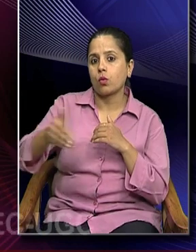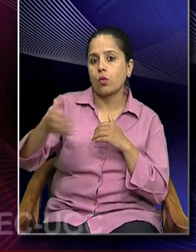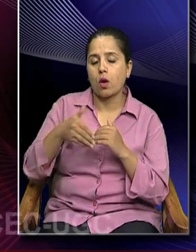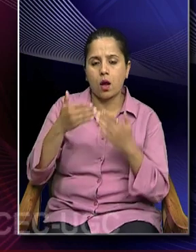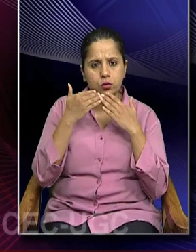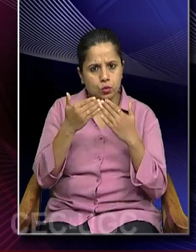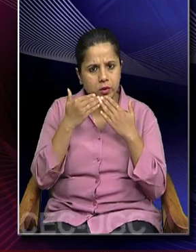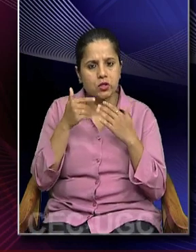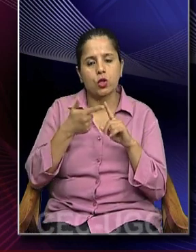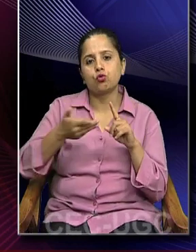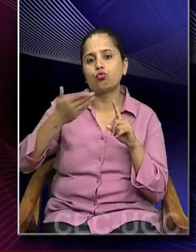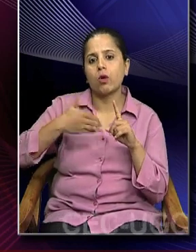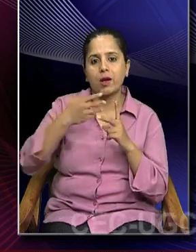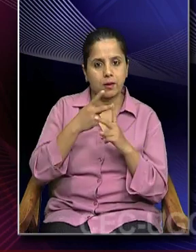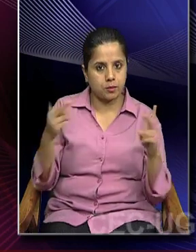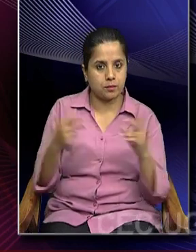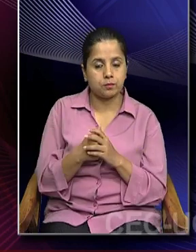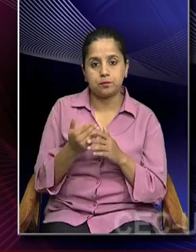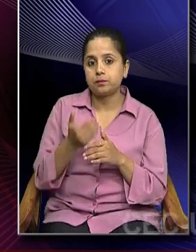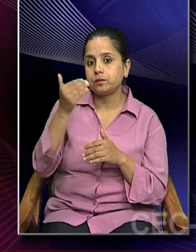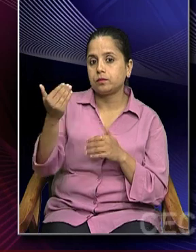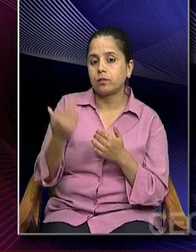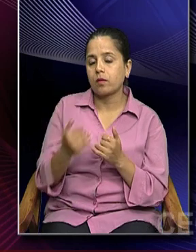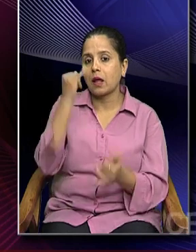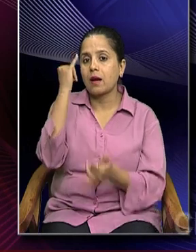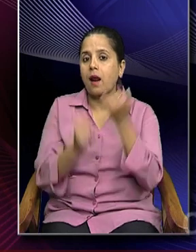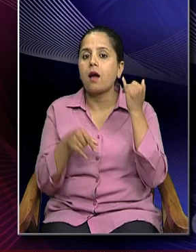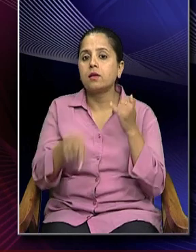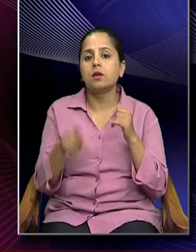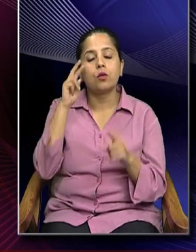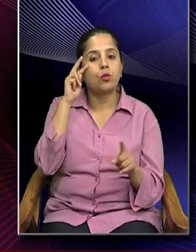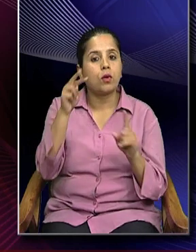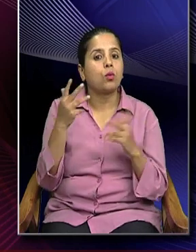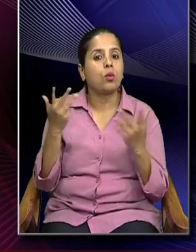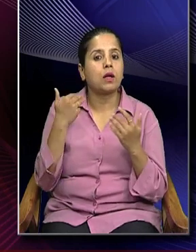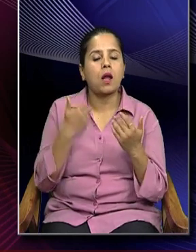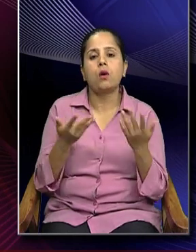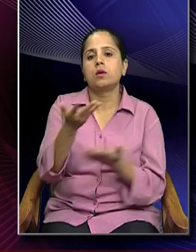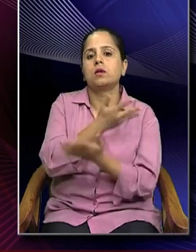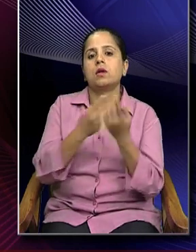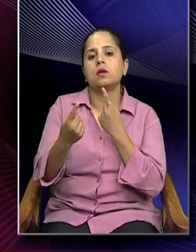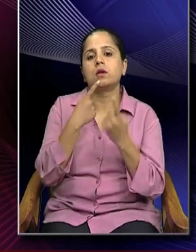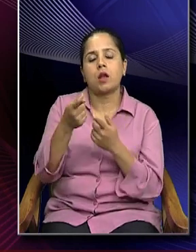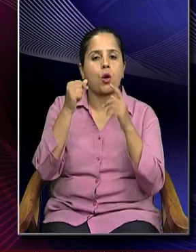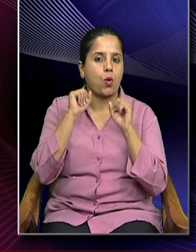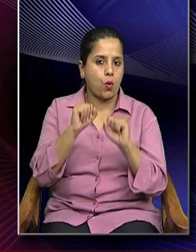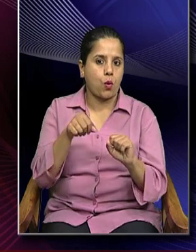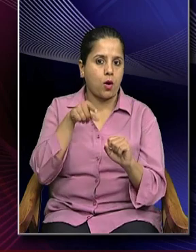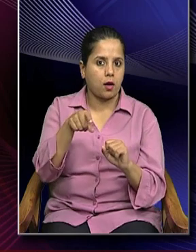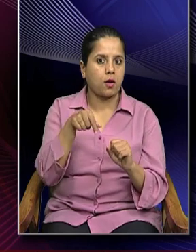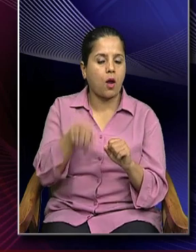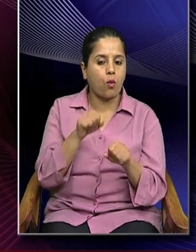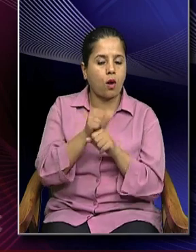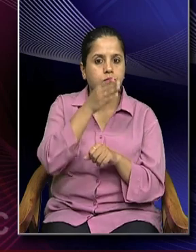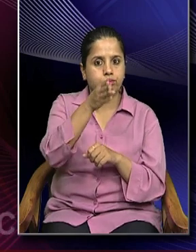academic training. The next and the last aspect what we are going to discuss is your field